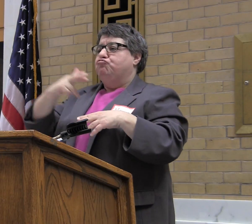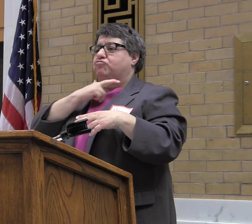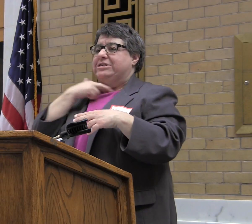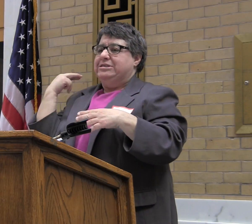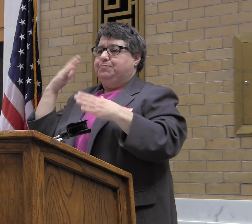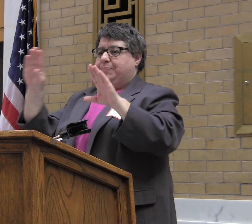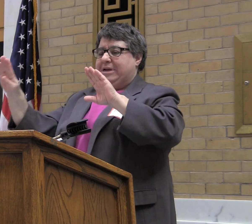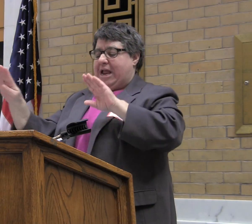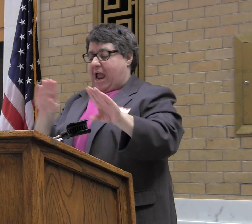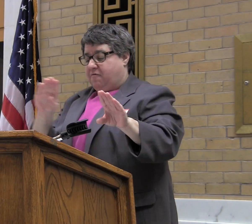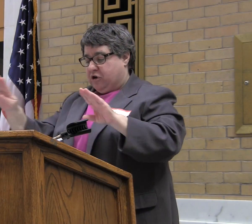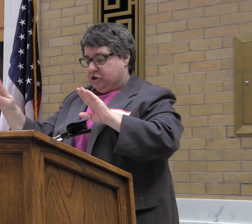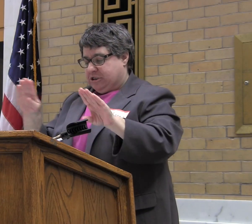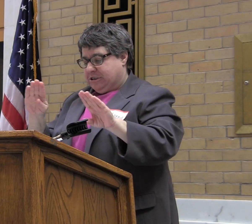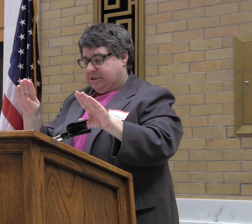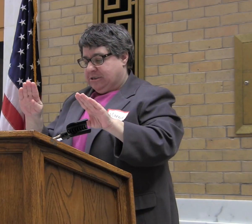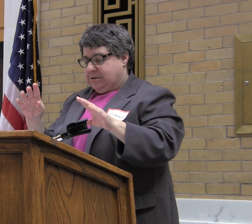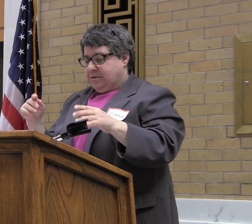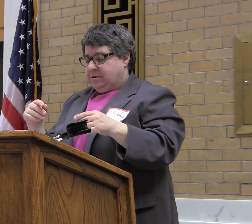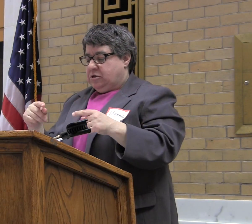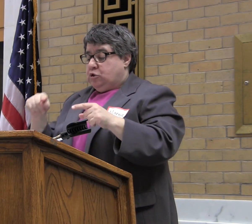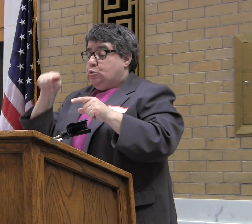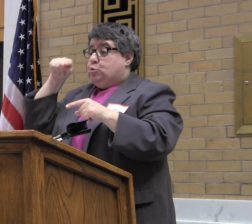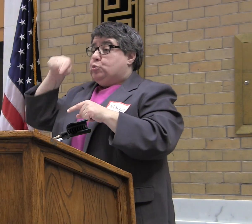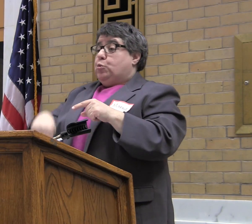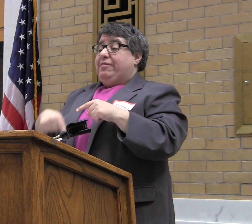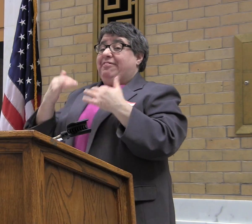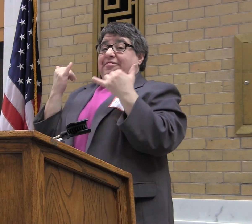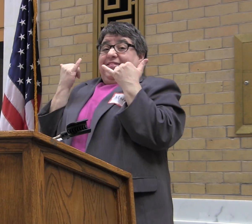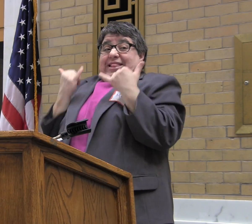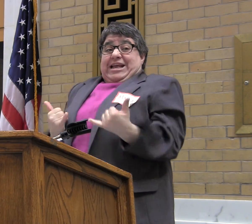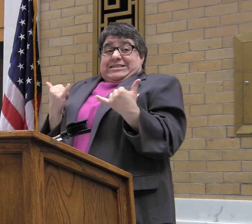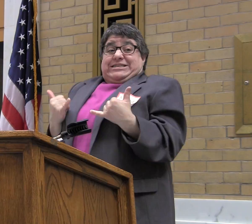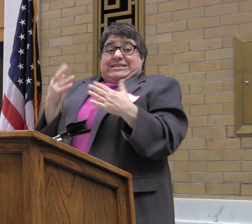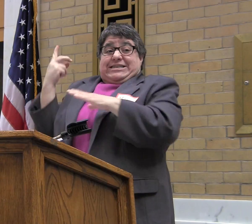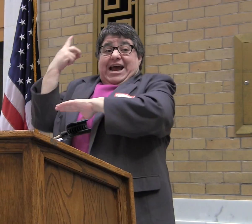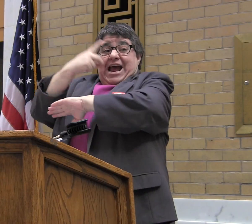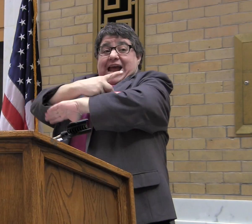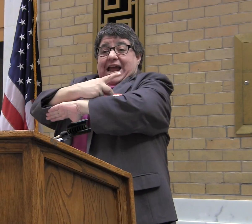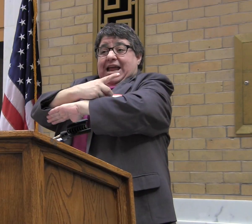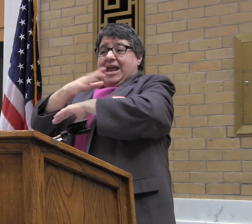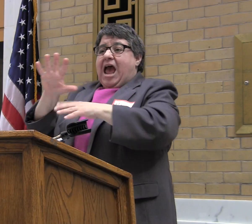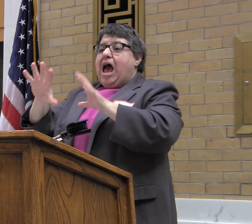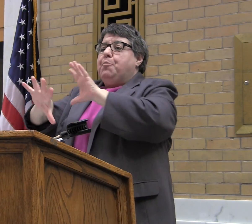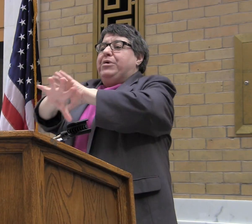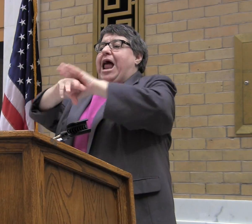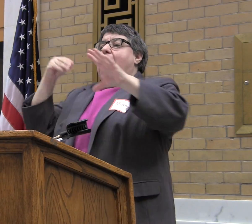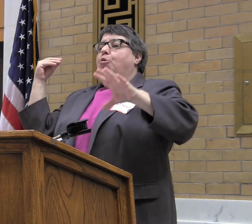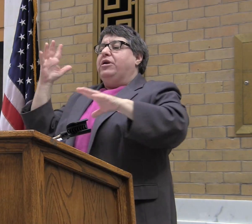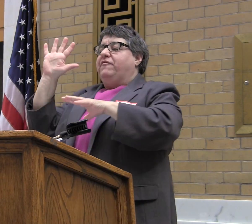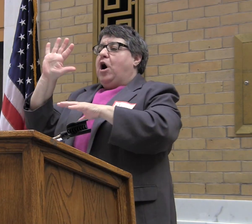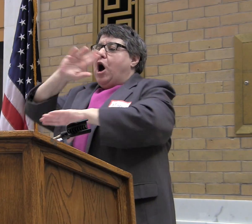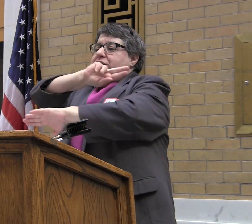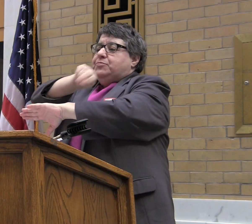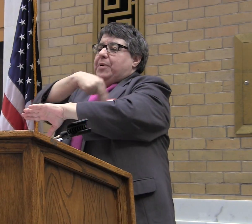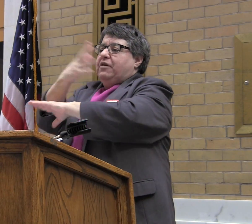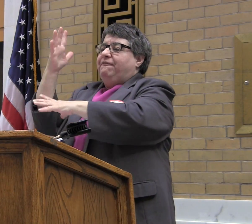I've recovered from my high-risk behaviors. To this day, I have been out of